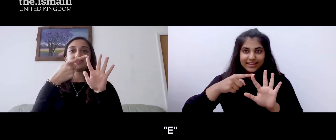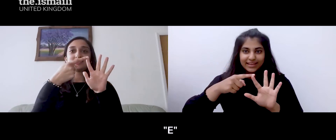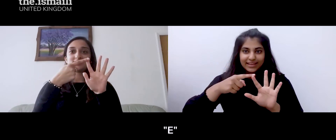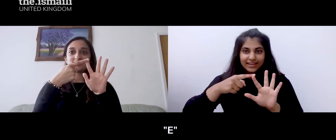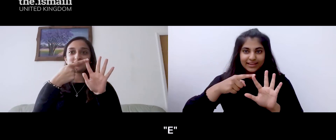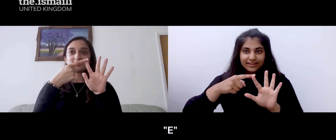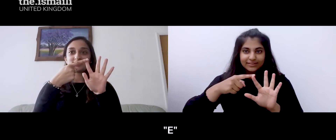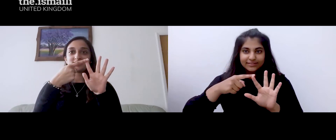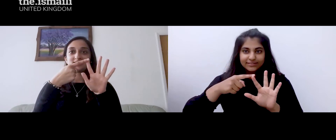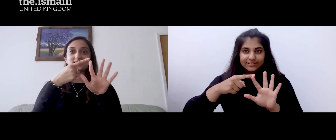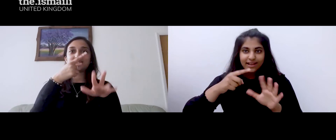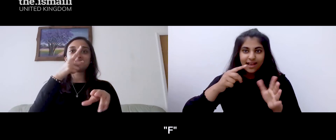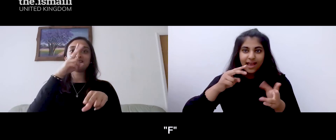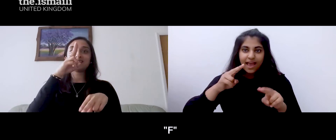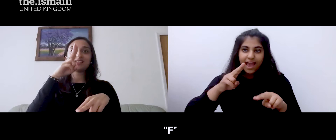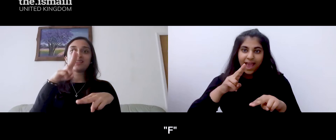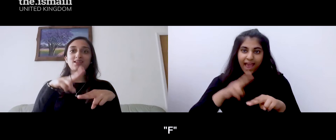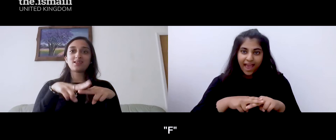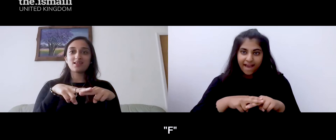E,